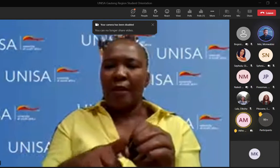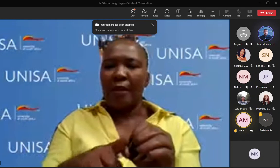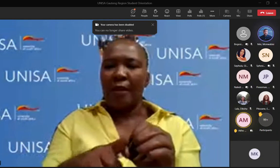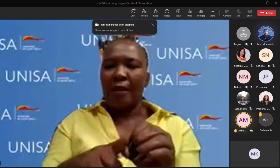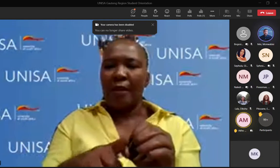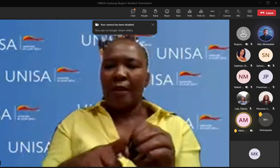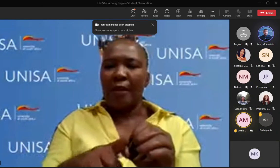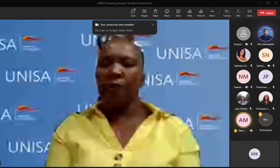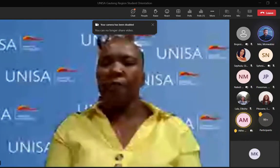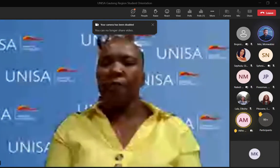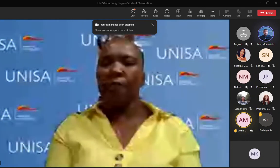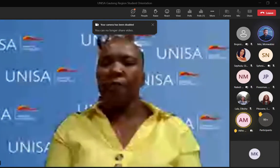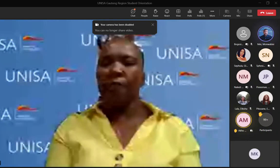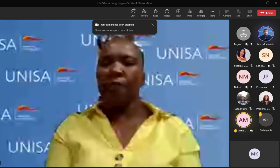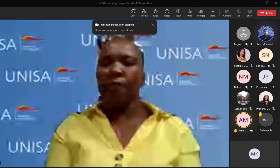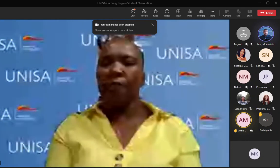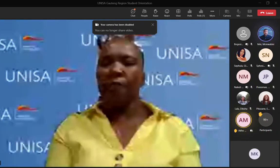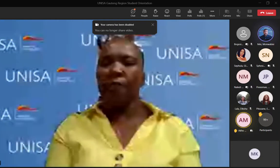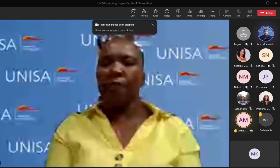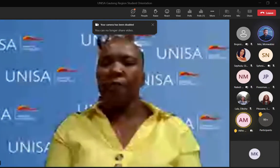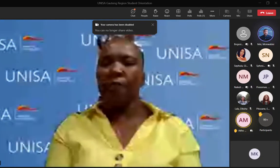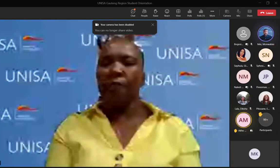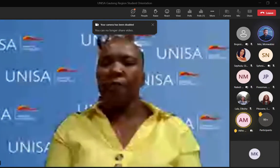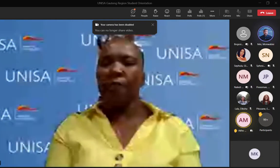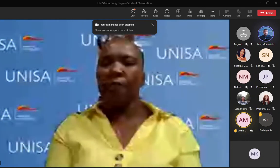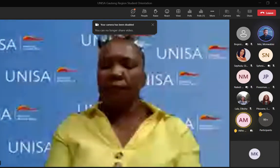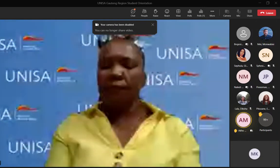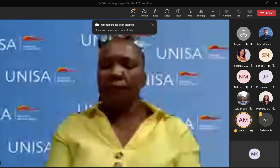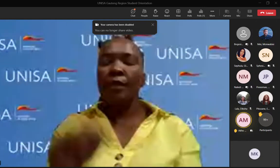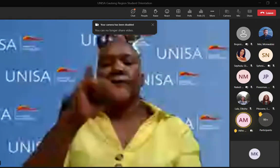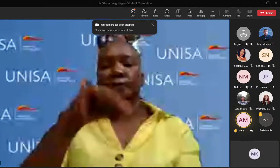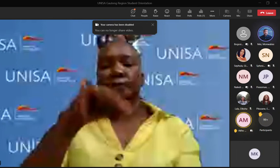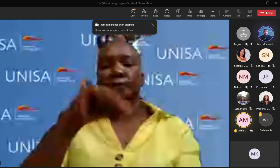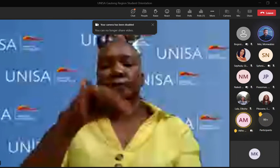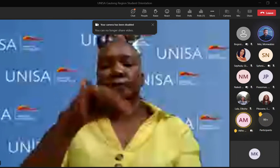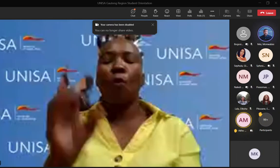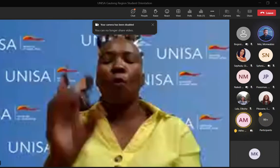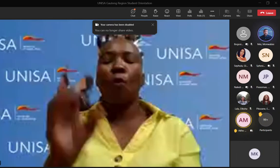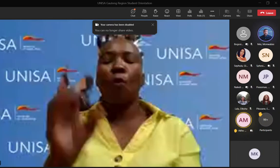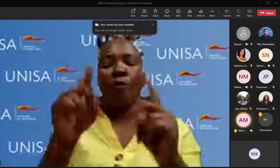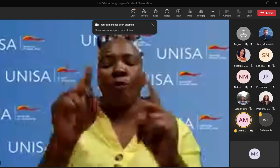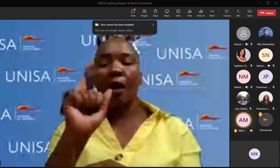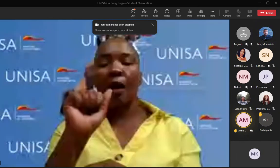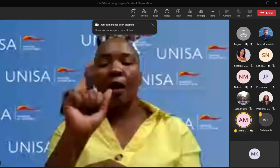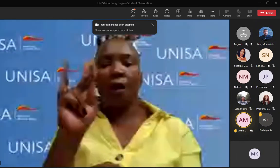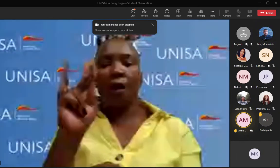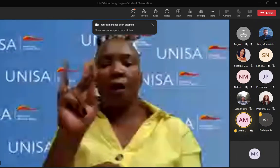yes oh okay thank you for your question AKO uh Inga